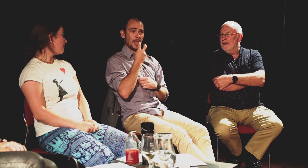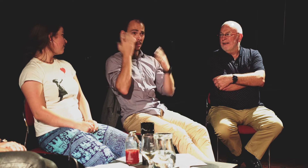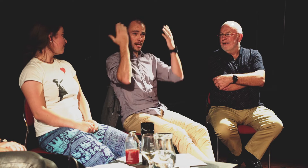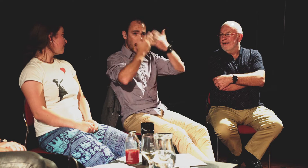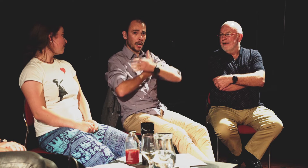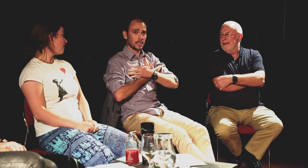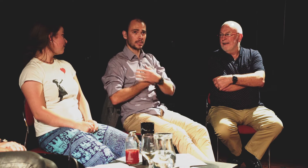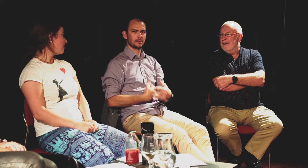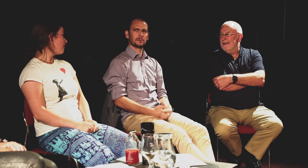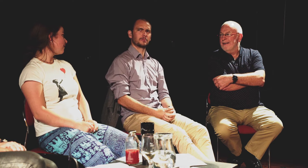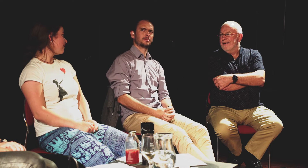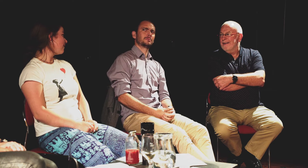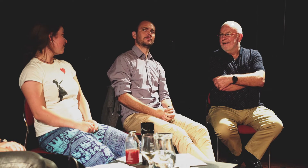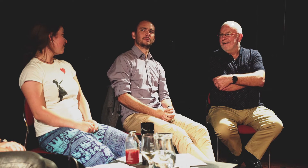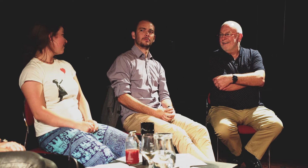you lip read in the dark?